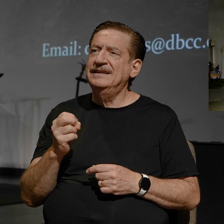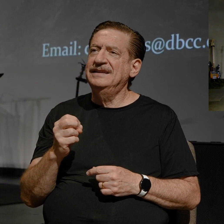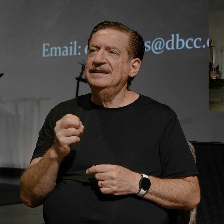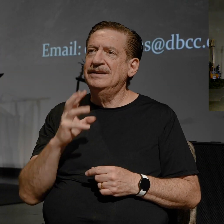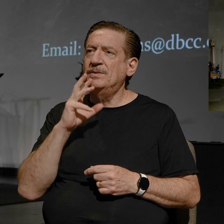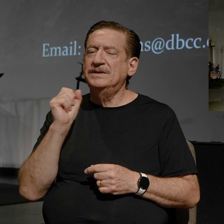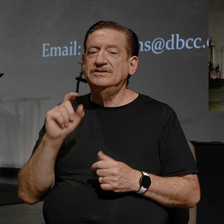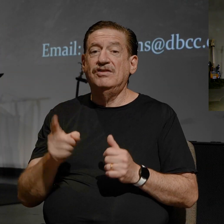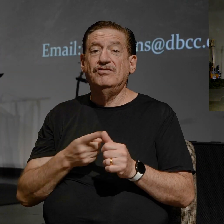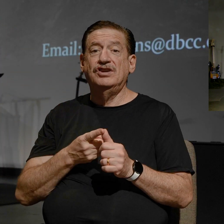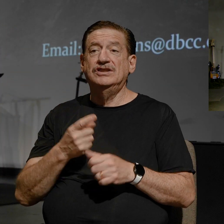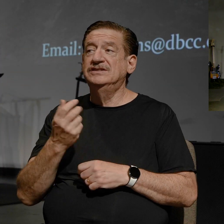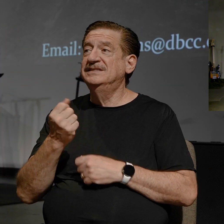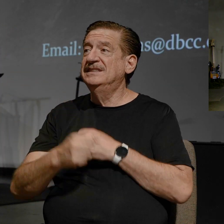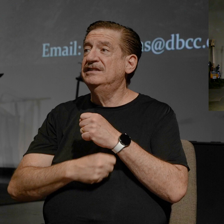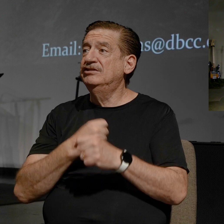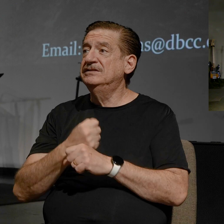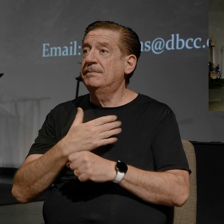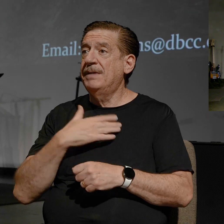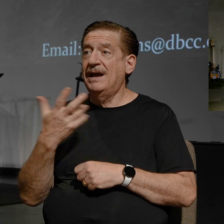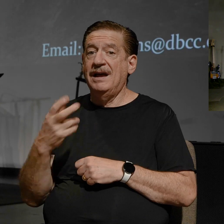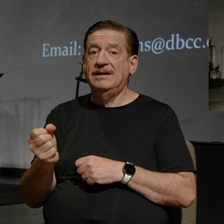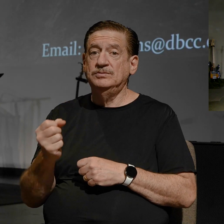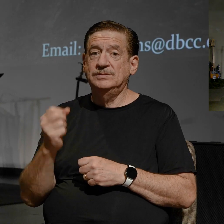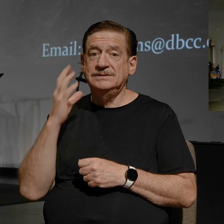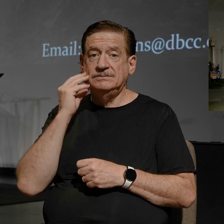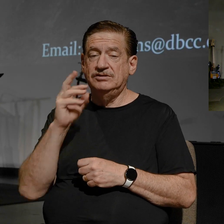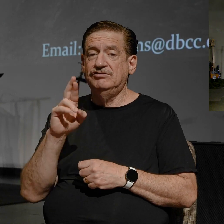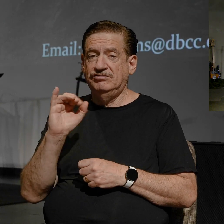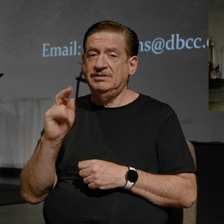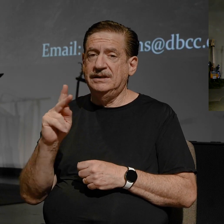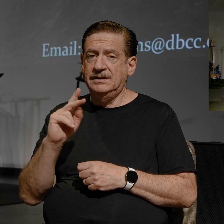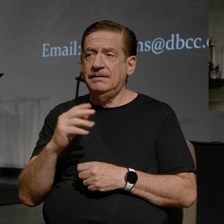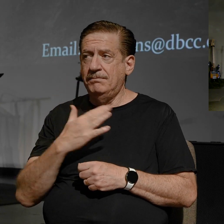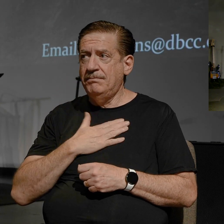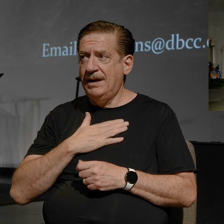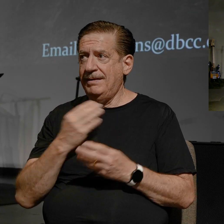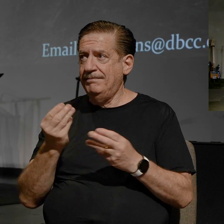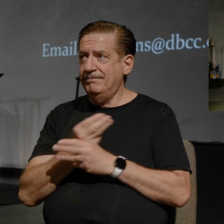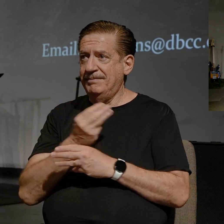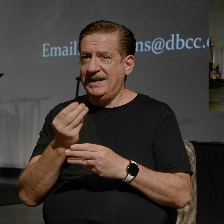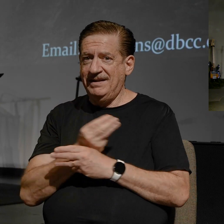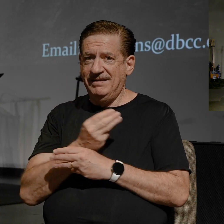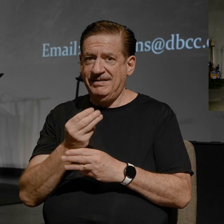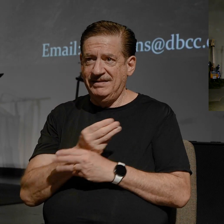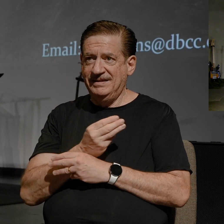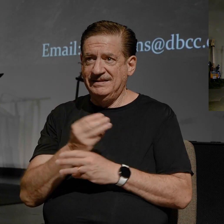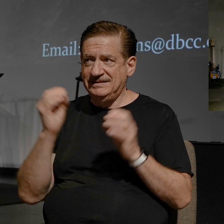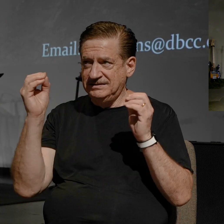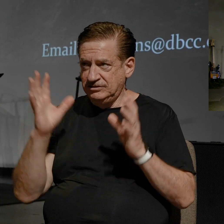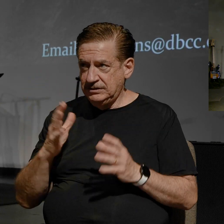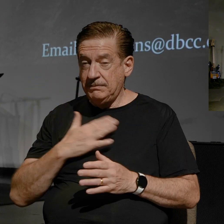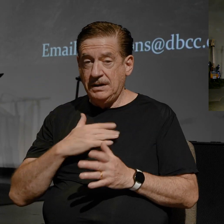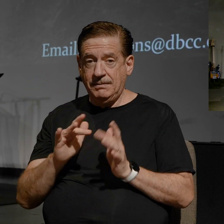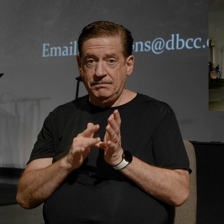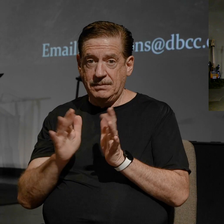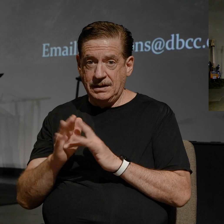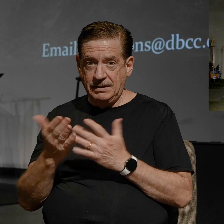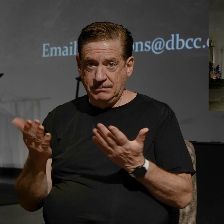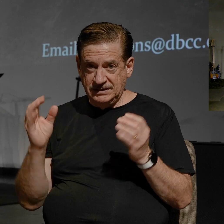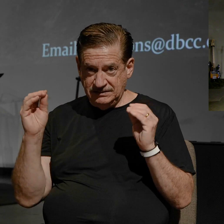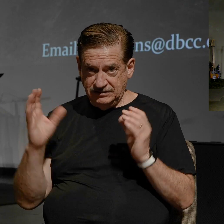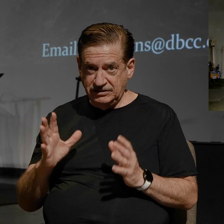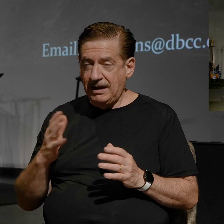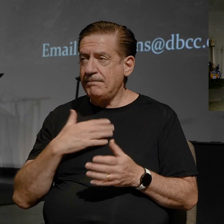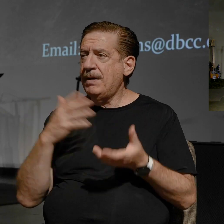But the first 2 years of my high school experience, Rick was my math teacher, my Bible teacher, and